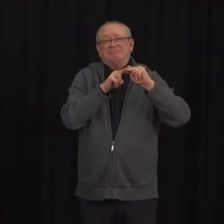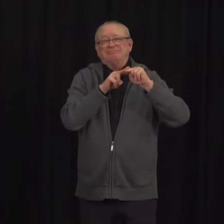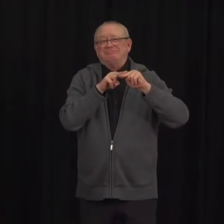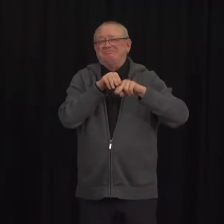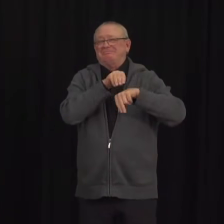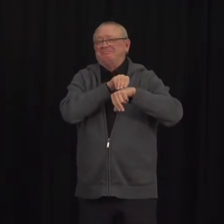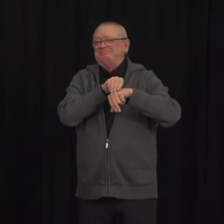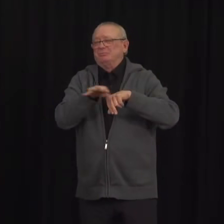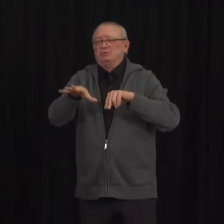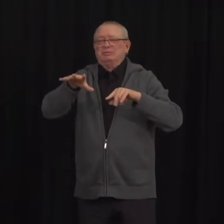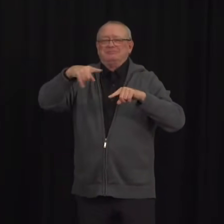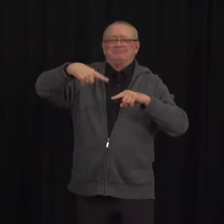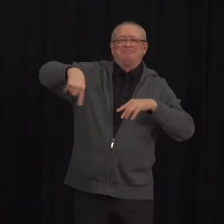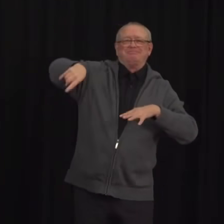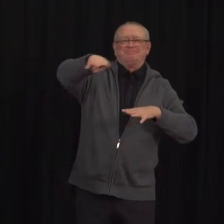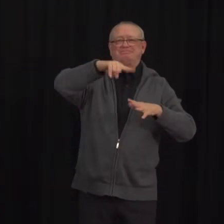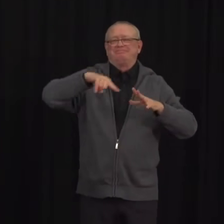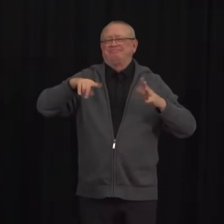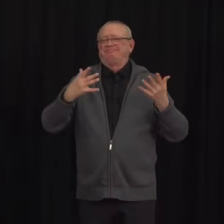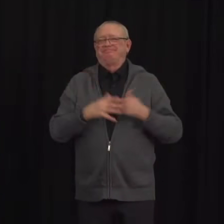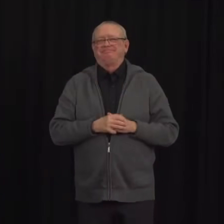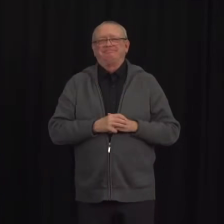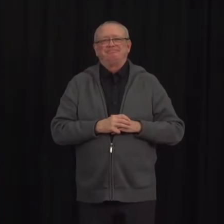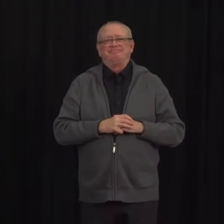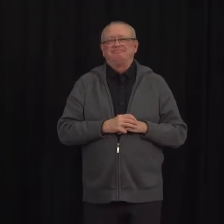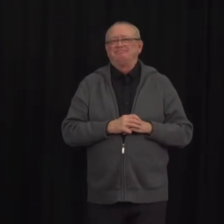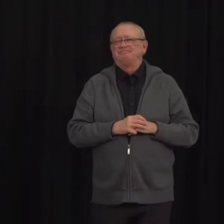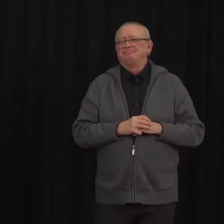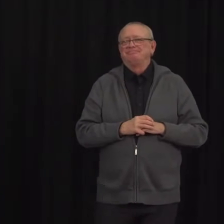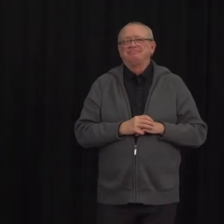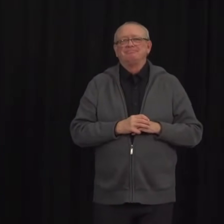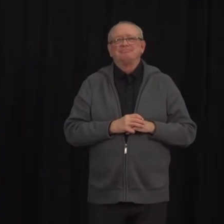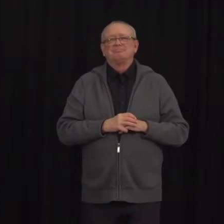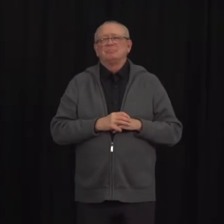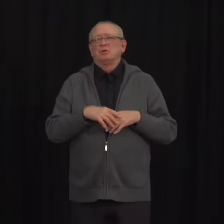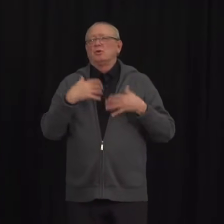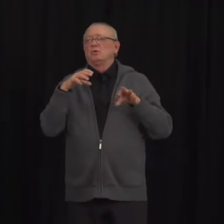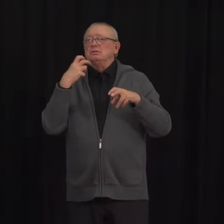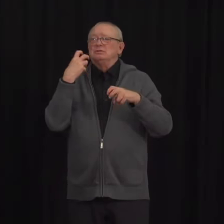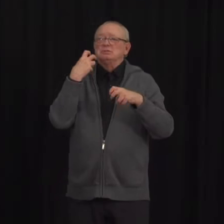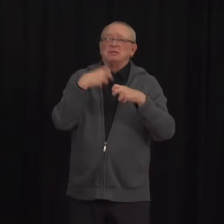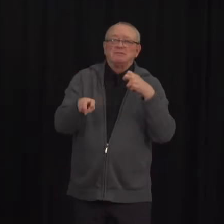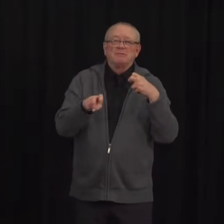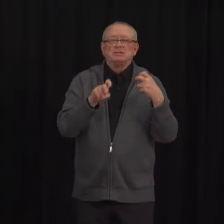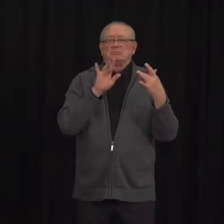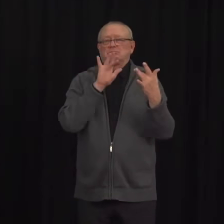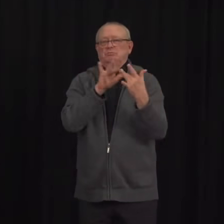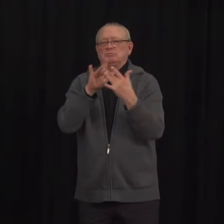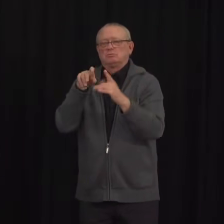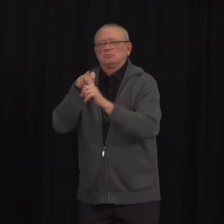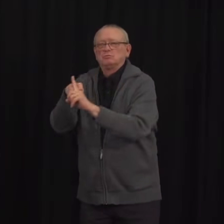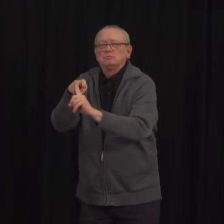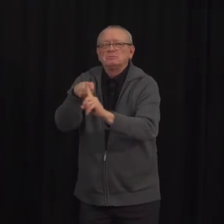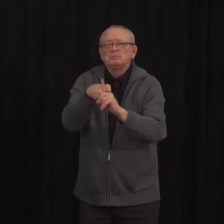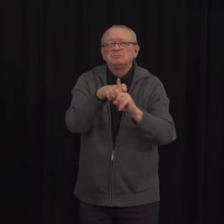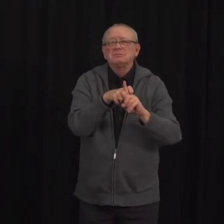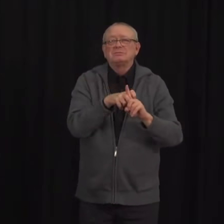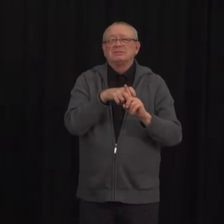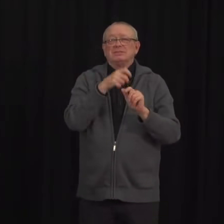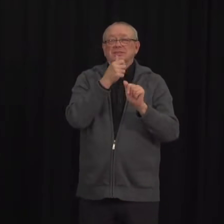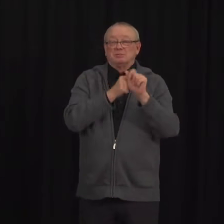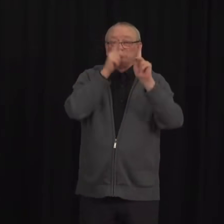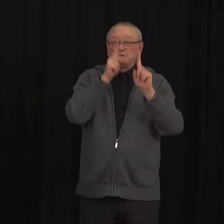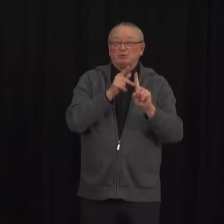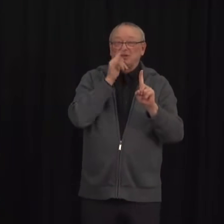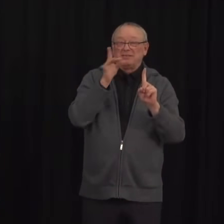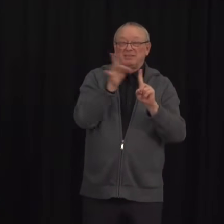ways. One of these is the challenge in contact tracing, as each case on average now has about 15 close